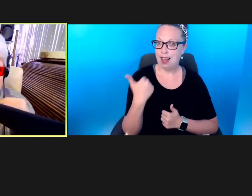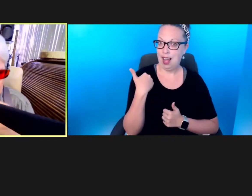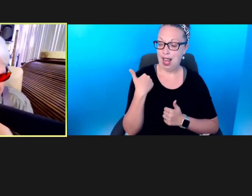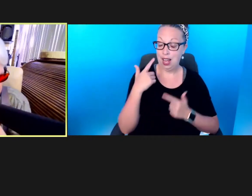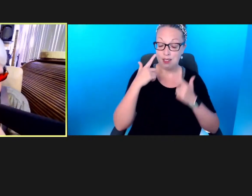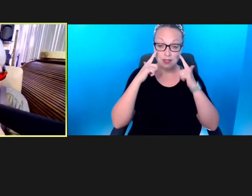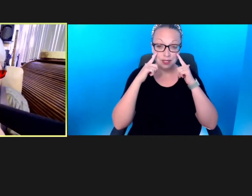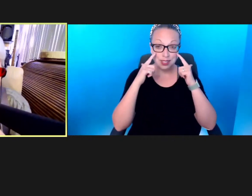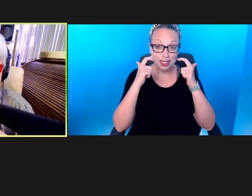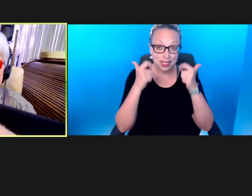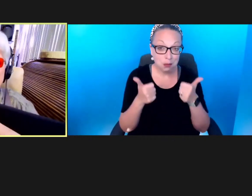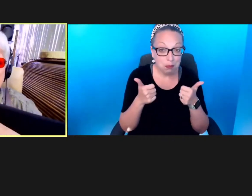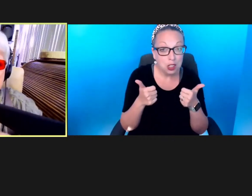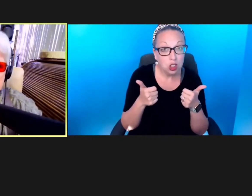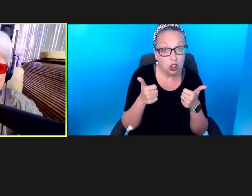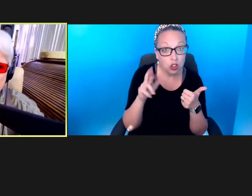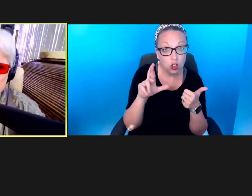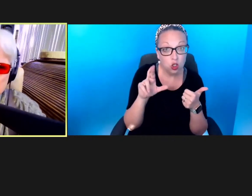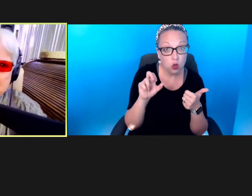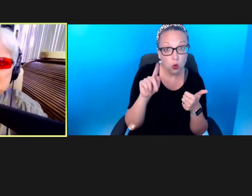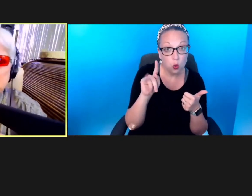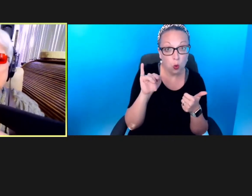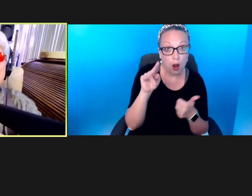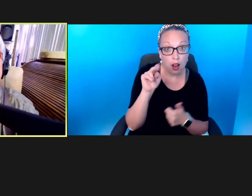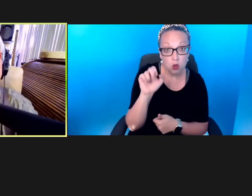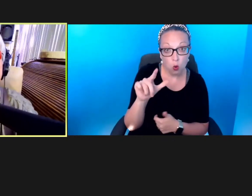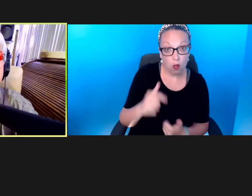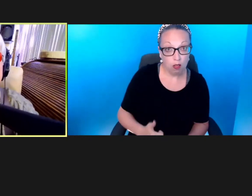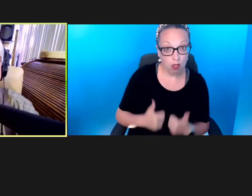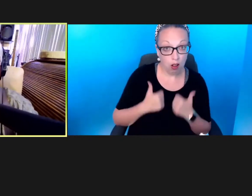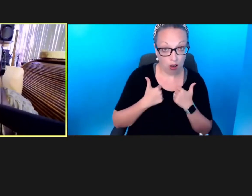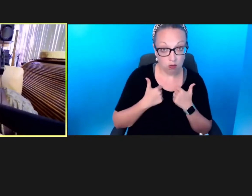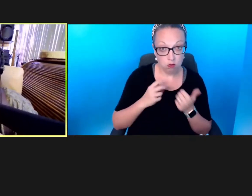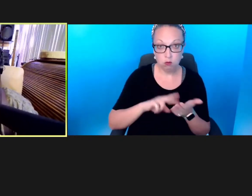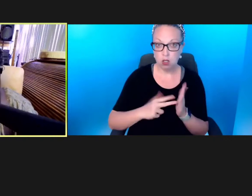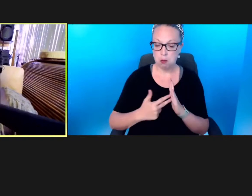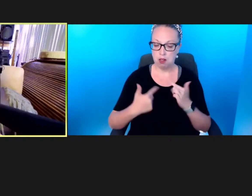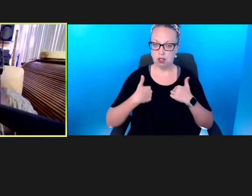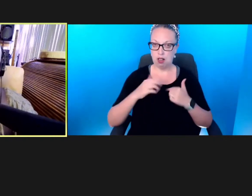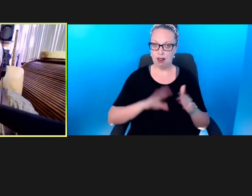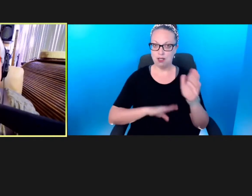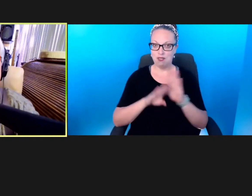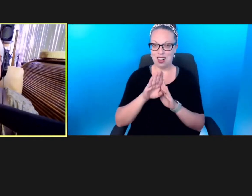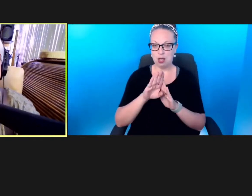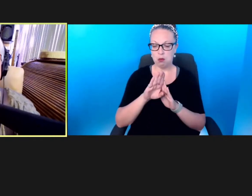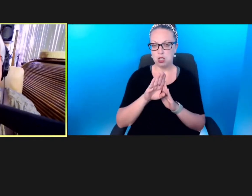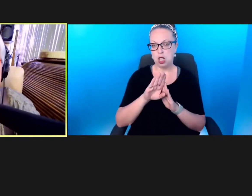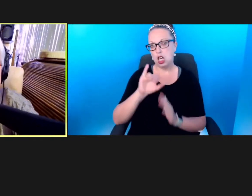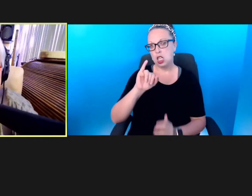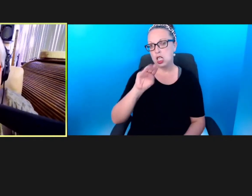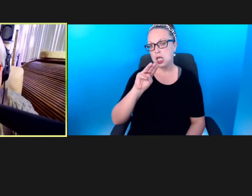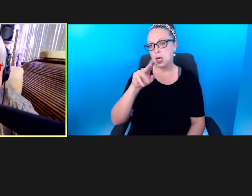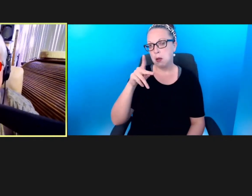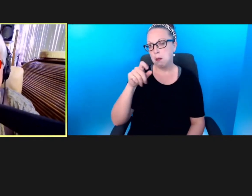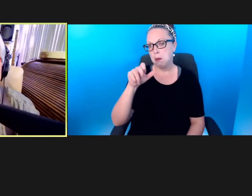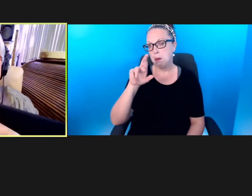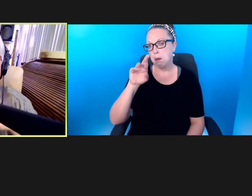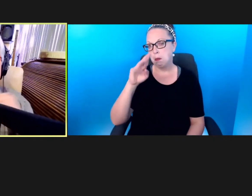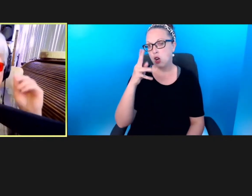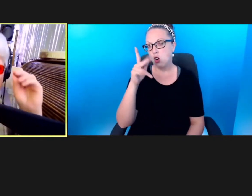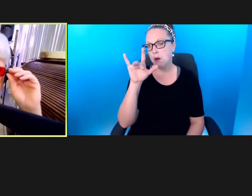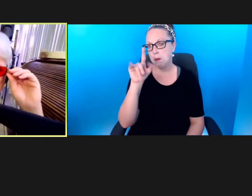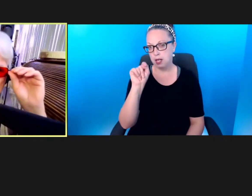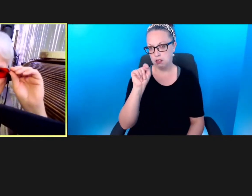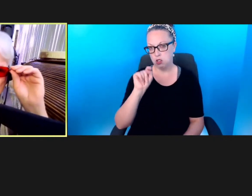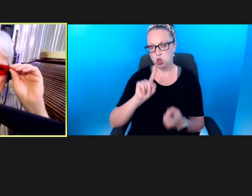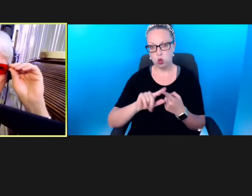diminished retinal life meant that I developed an impairment to my vision.